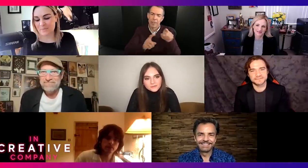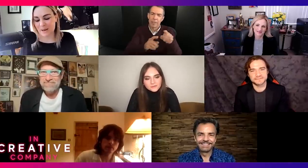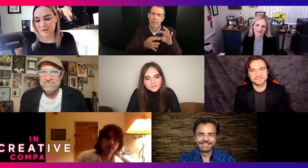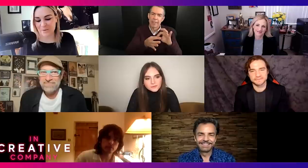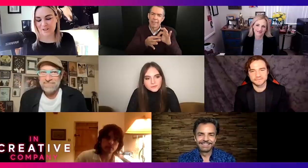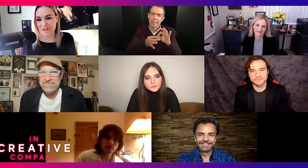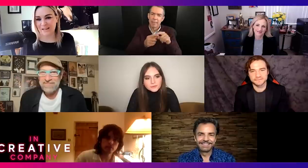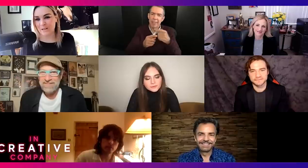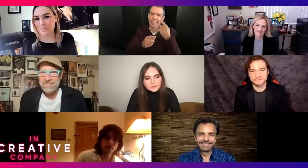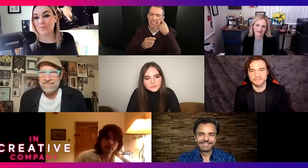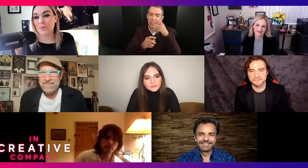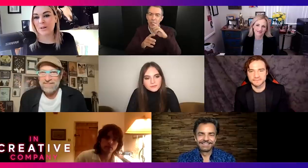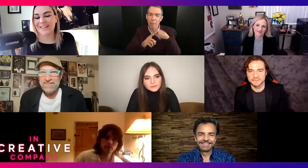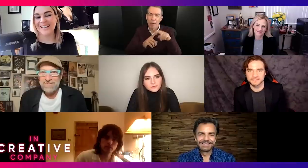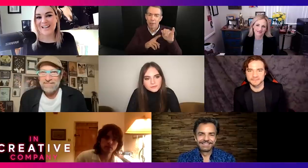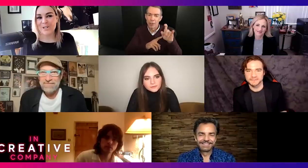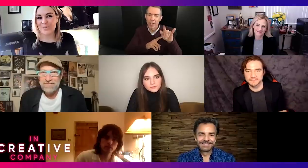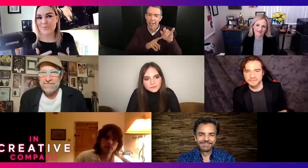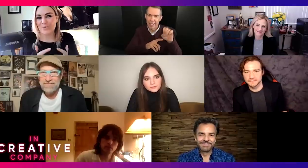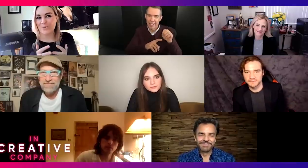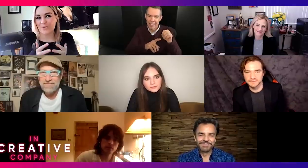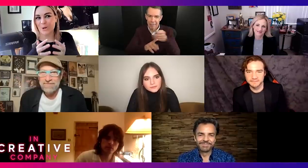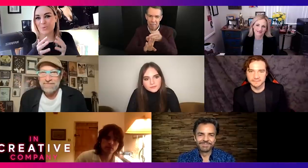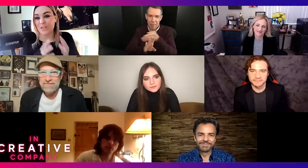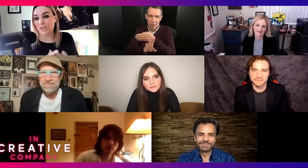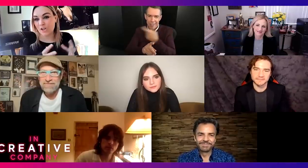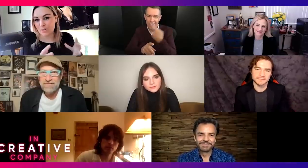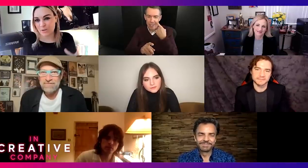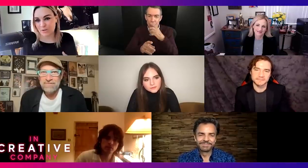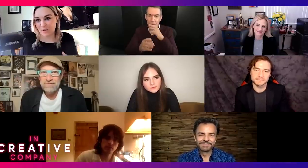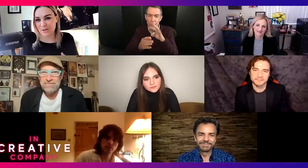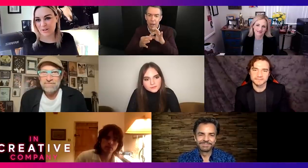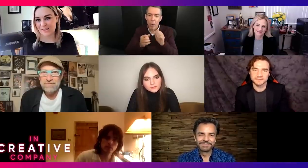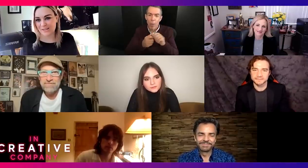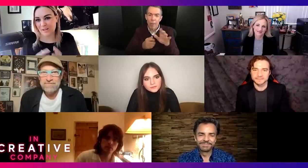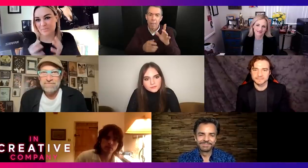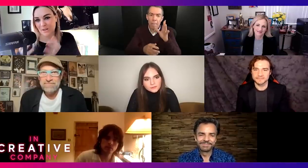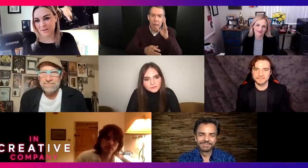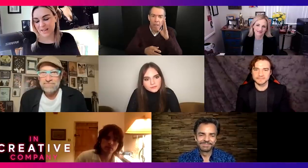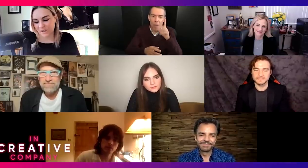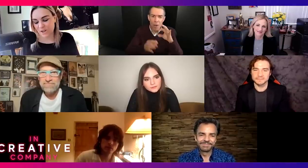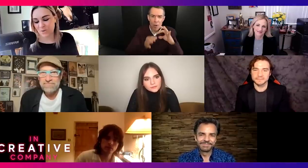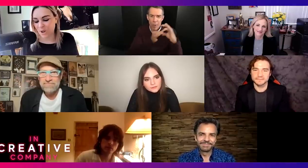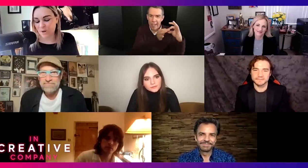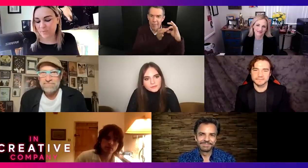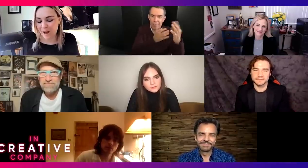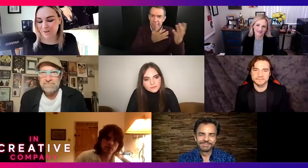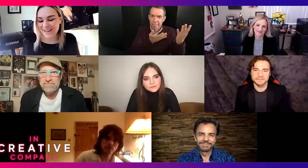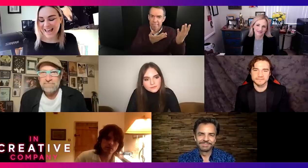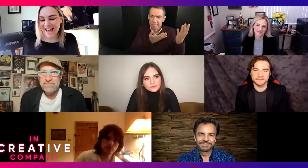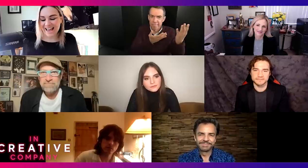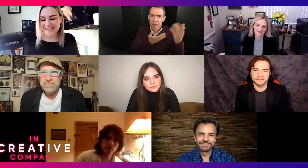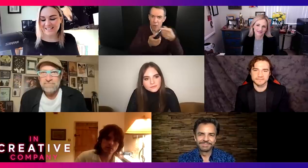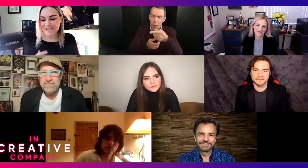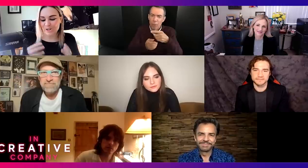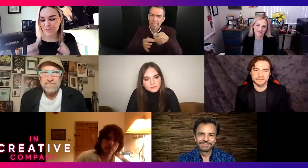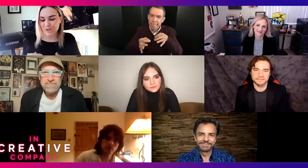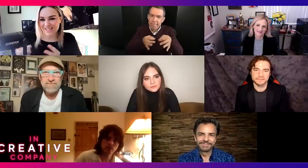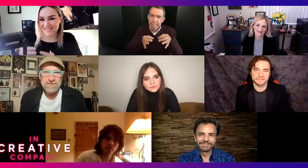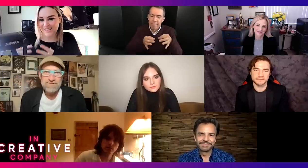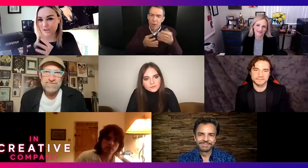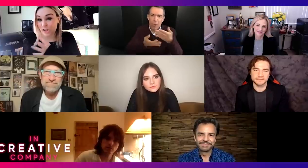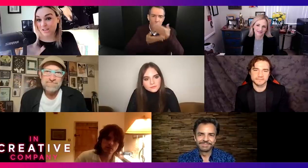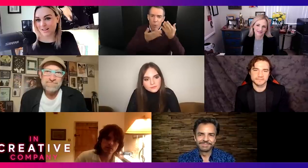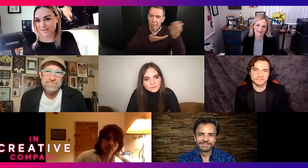were talking about with Jackie before, you know, her relationship with her mother is something that we get to know a lot about. And there's